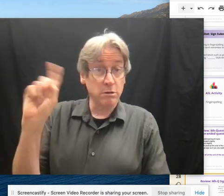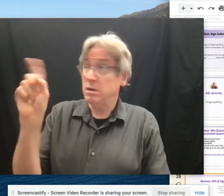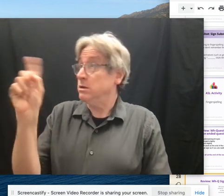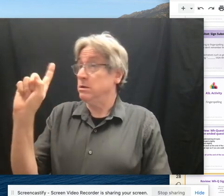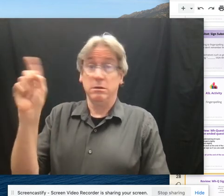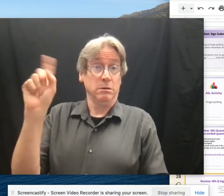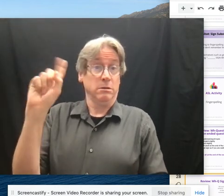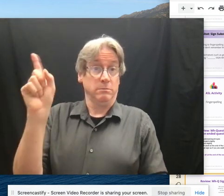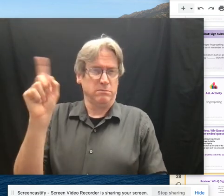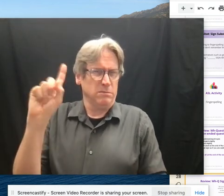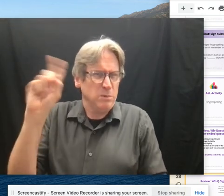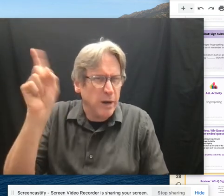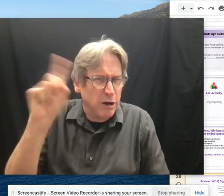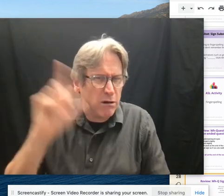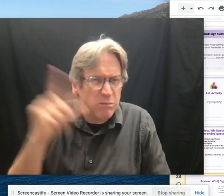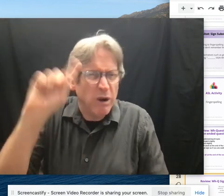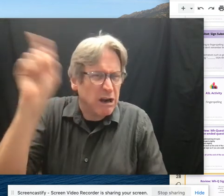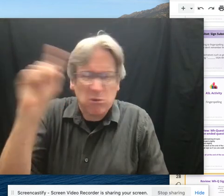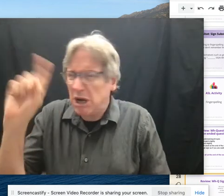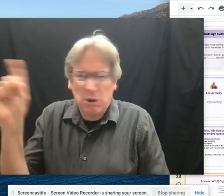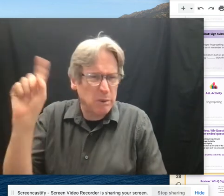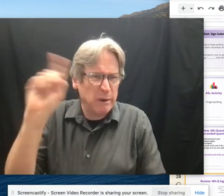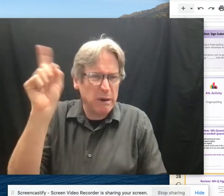Where? Where